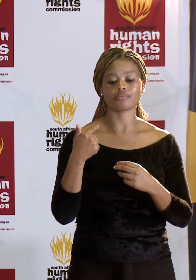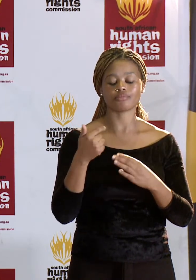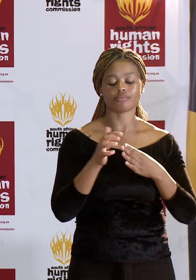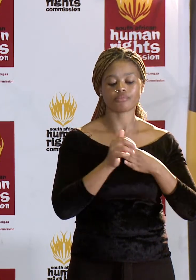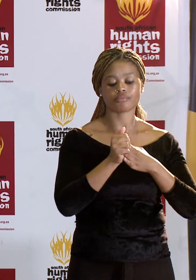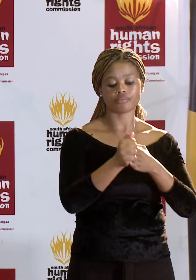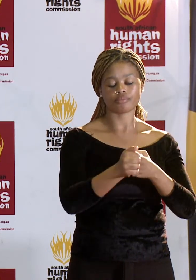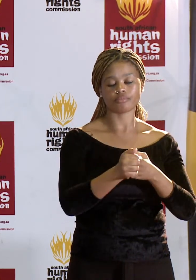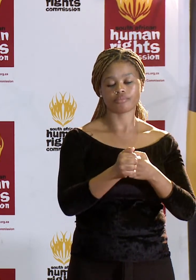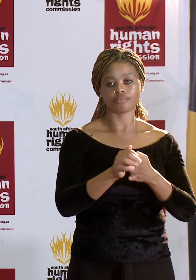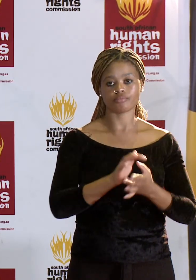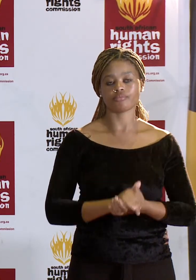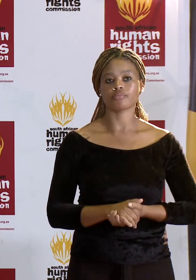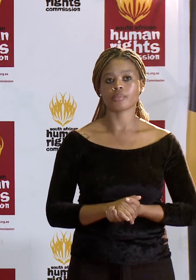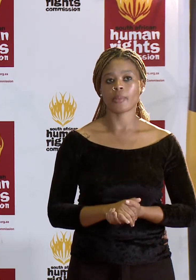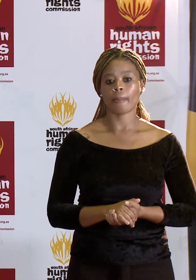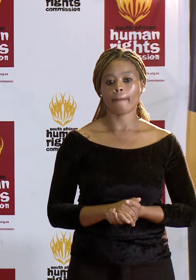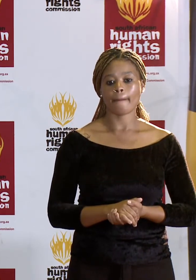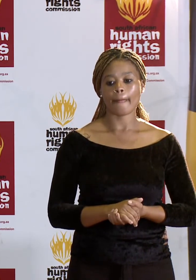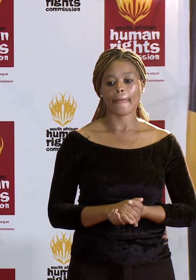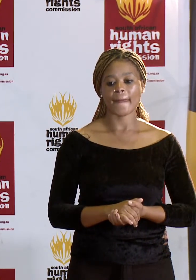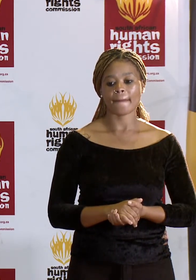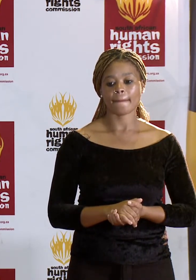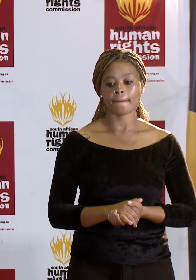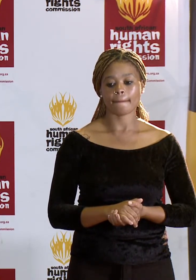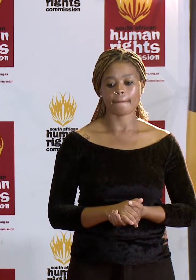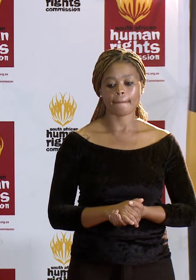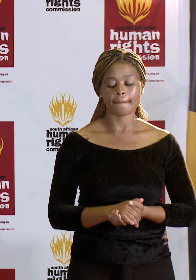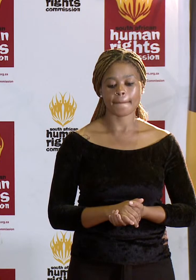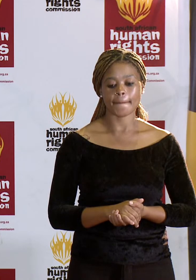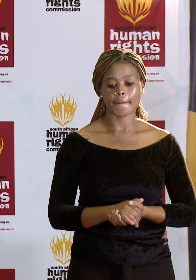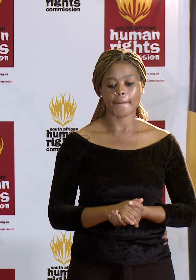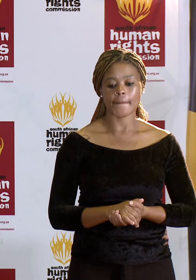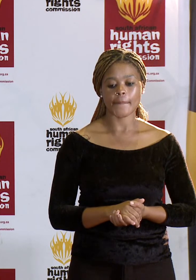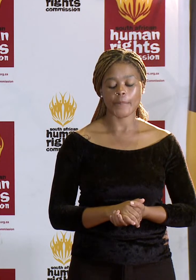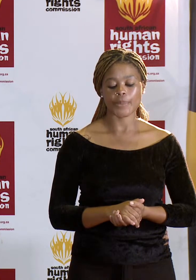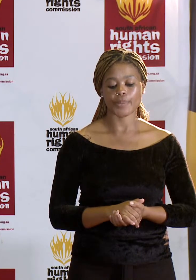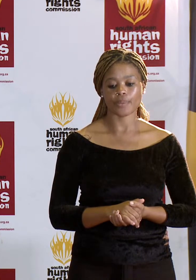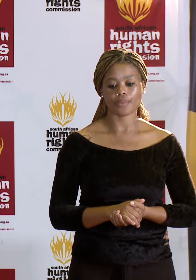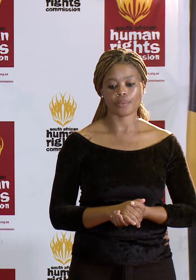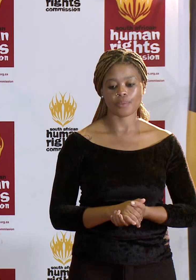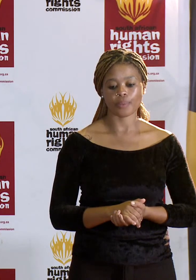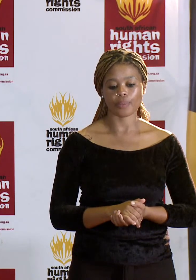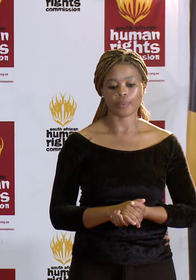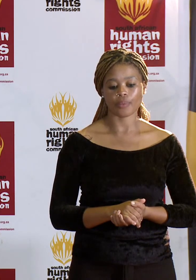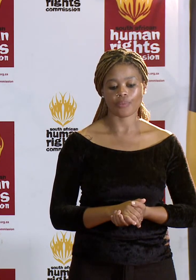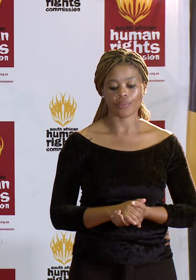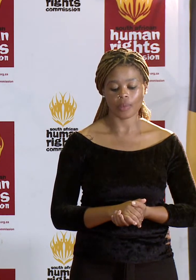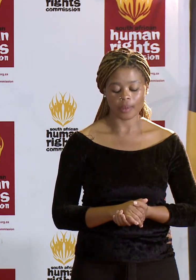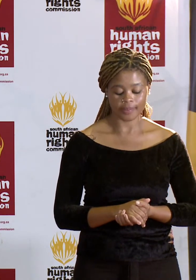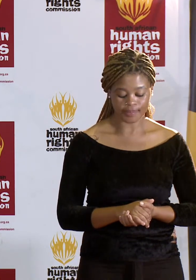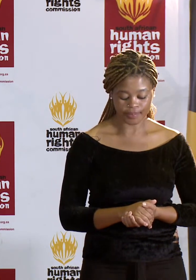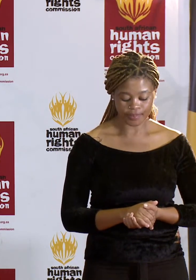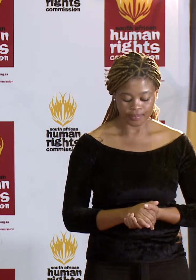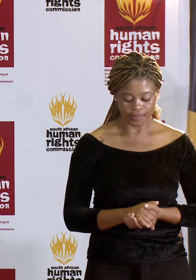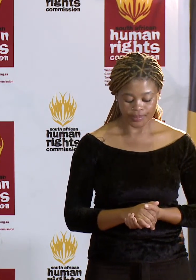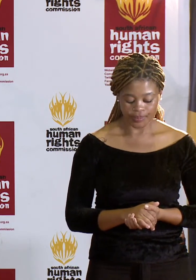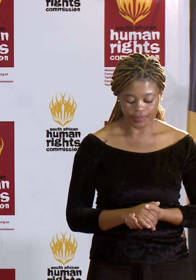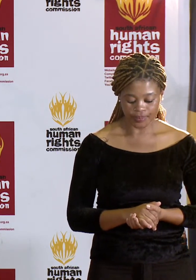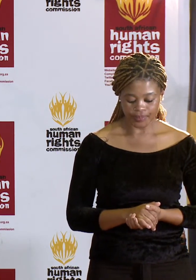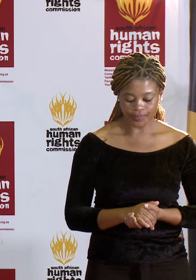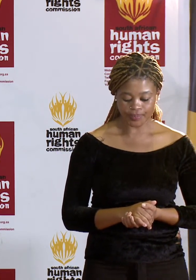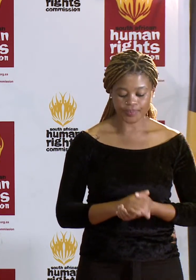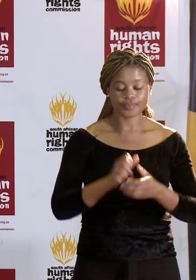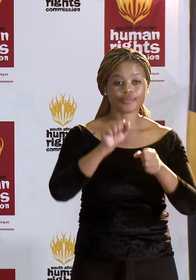guideline. The Charter